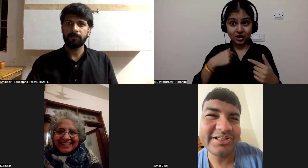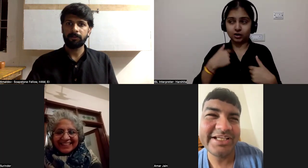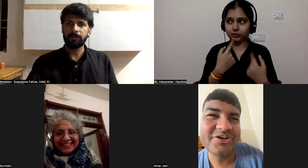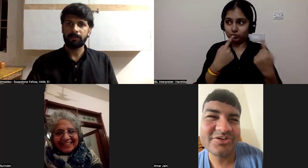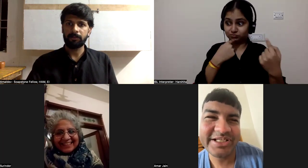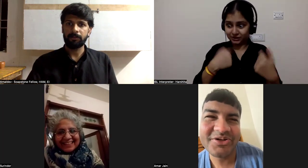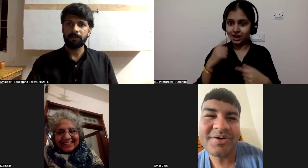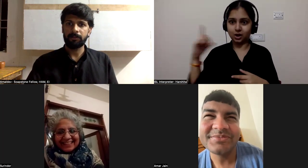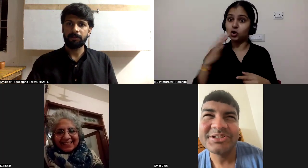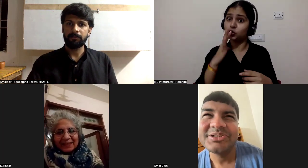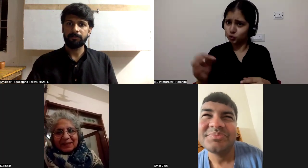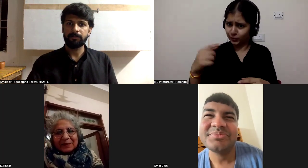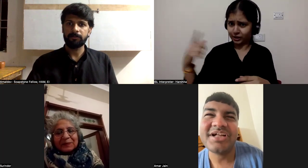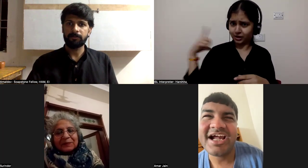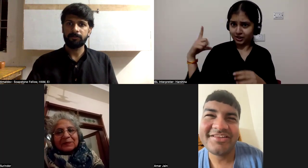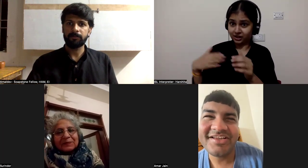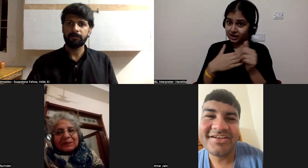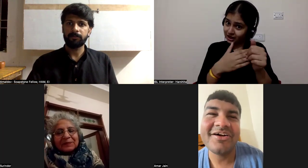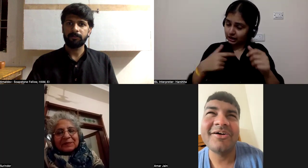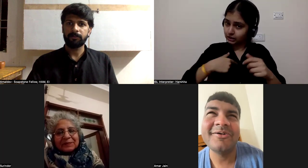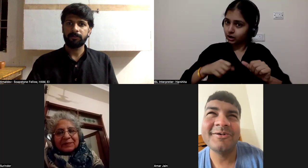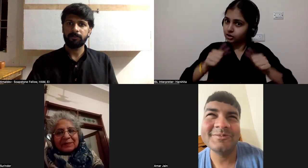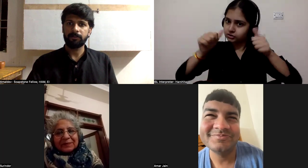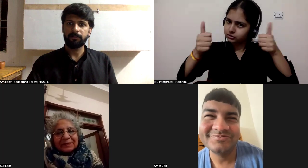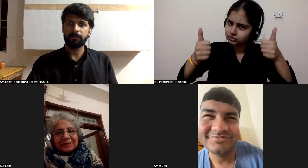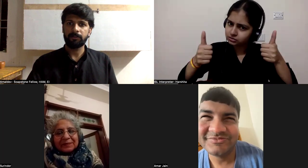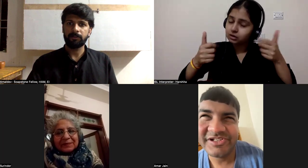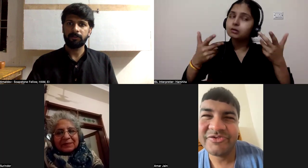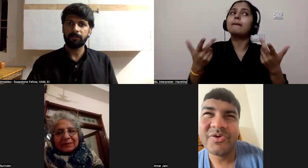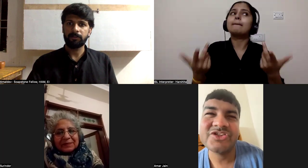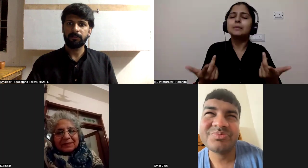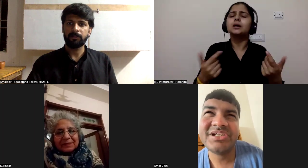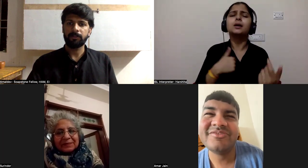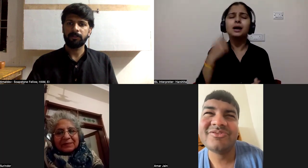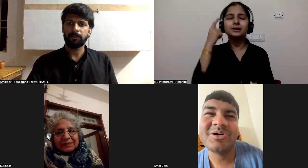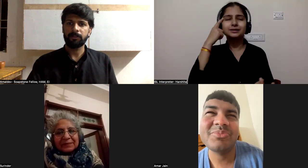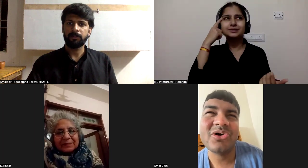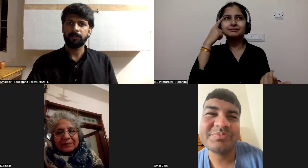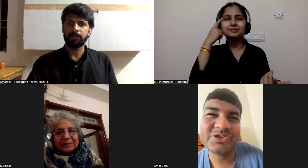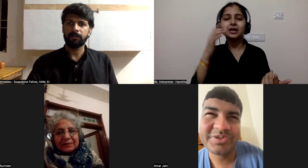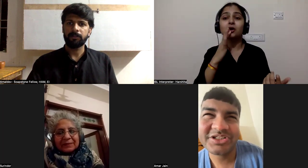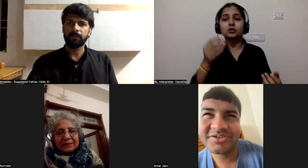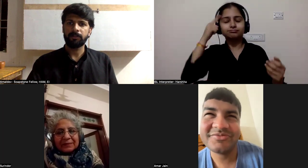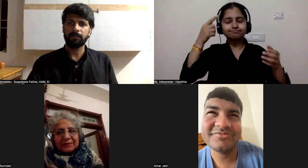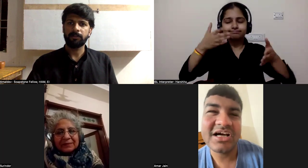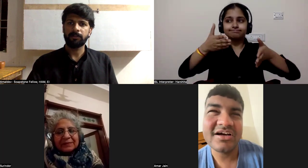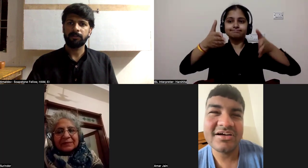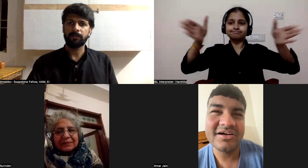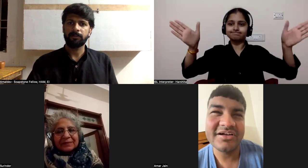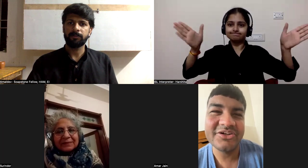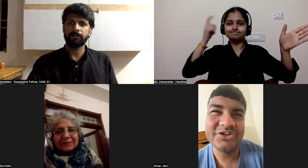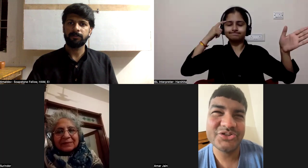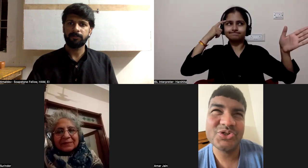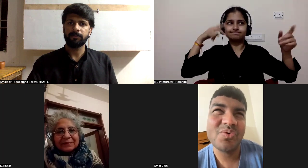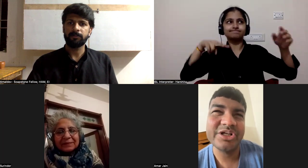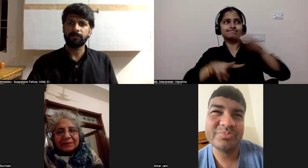called a leader. But I think if you ask me from a broad perspective,